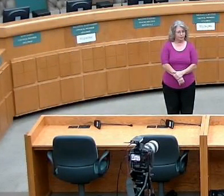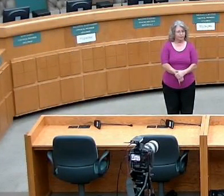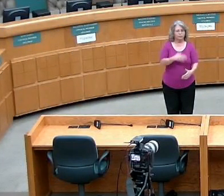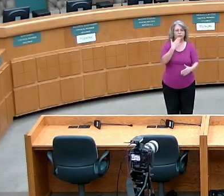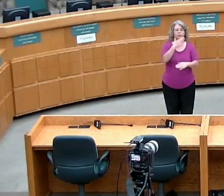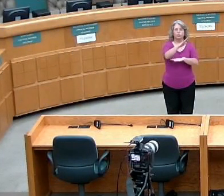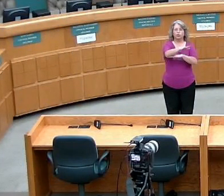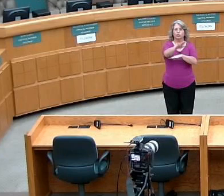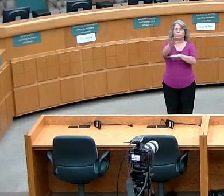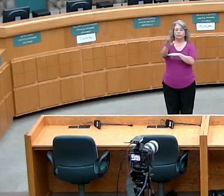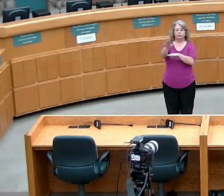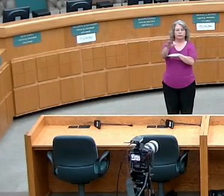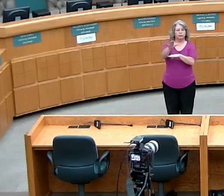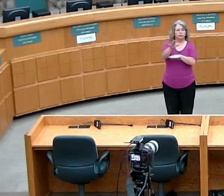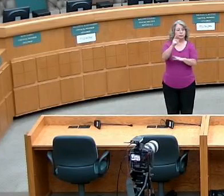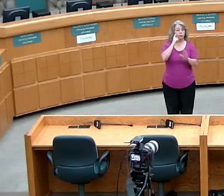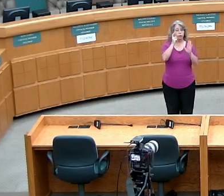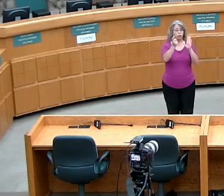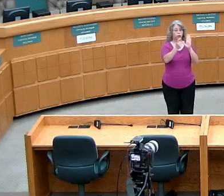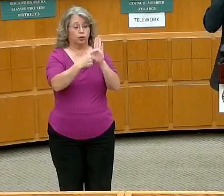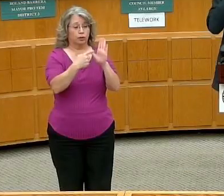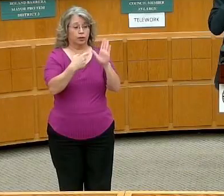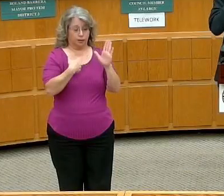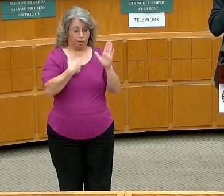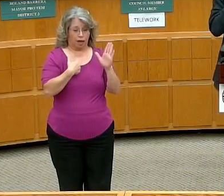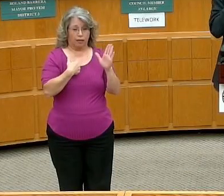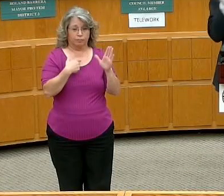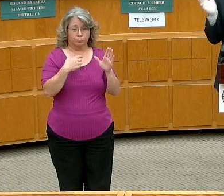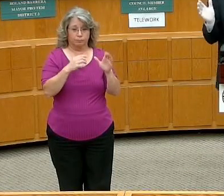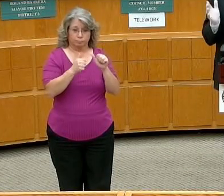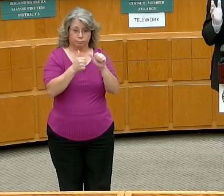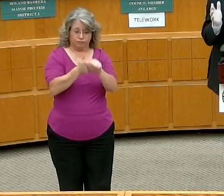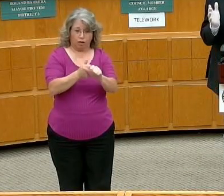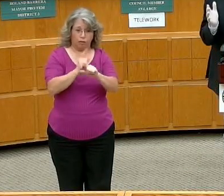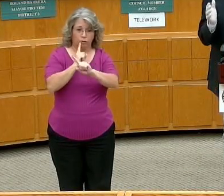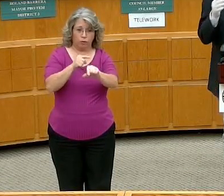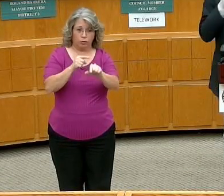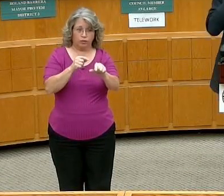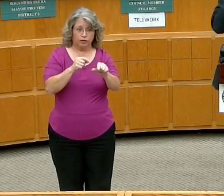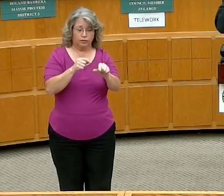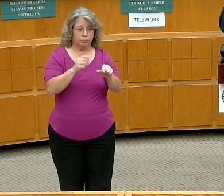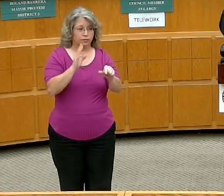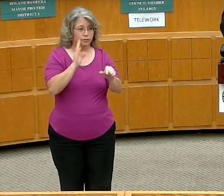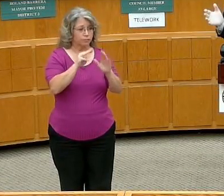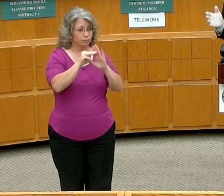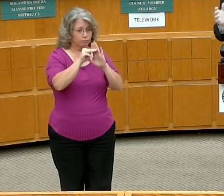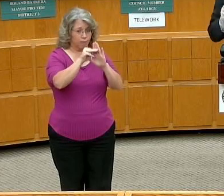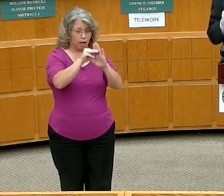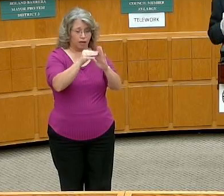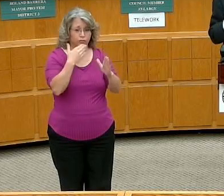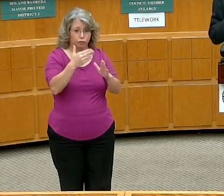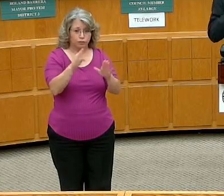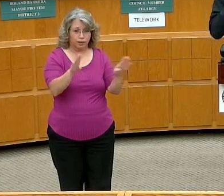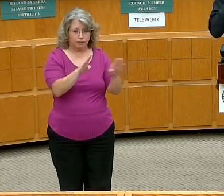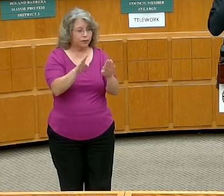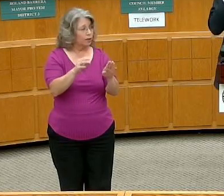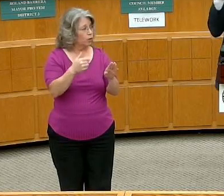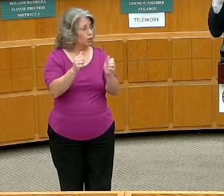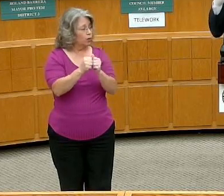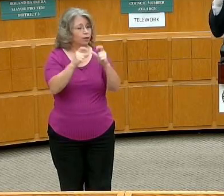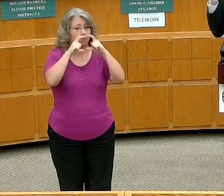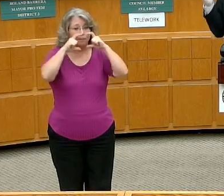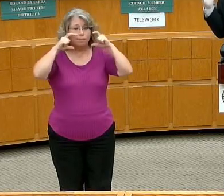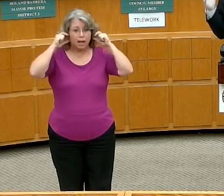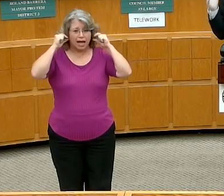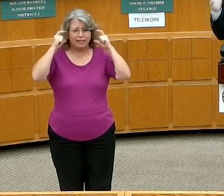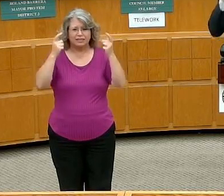Good afternoon. So you'll notice that I'm modeling. I've got my mask. That's the first time I'm going to talk in public with a mask, so this is going to be interesting. It's a little